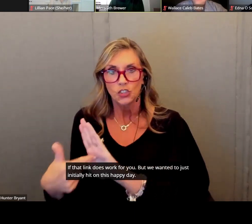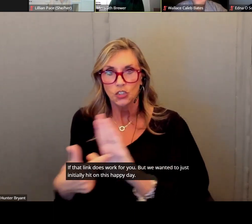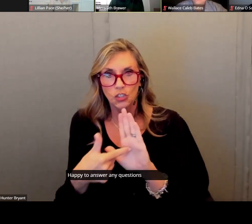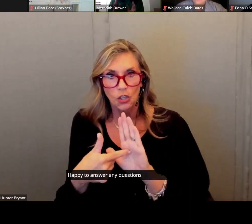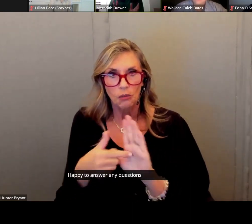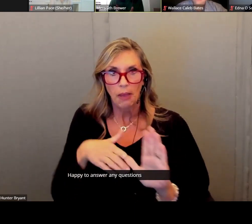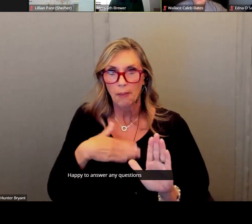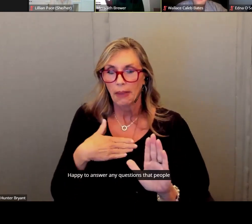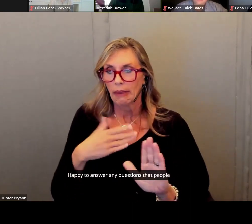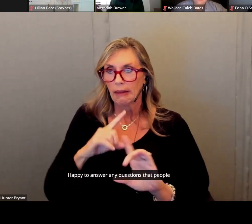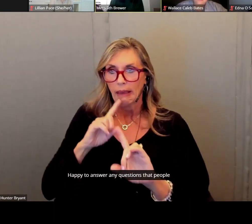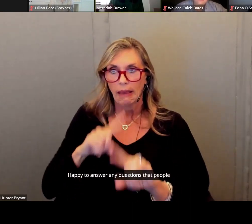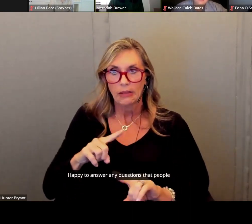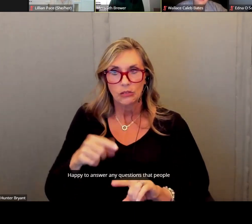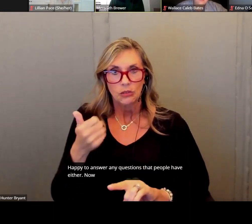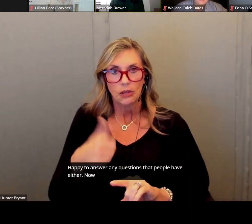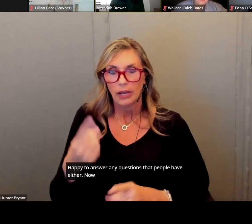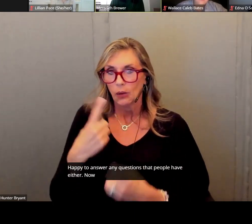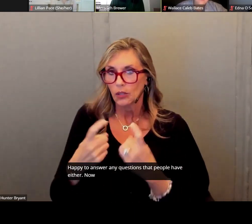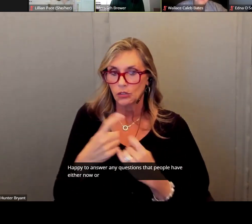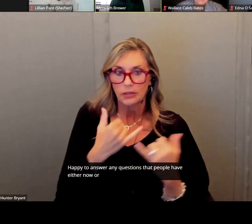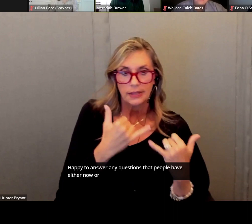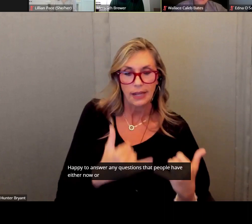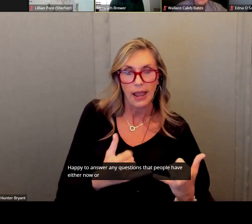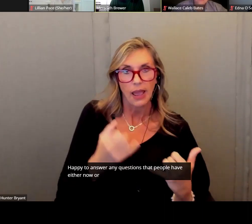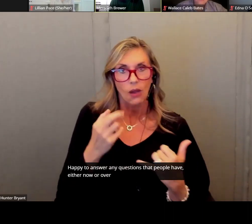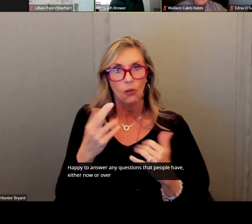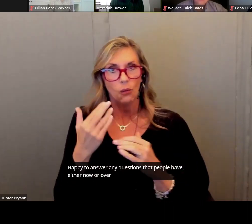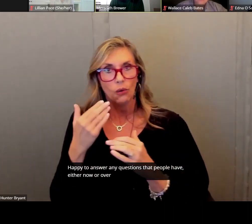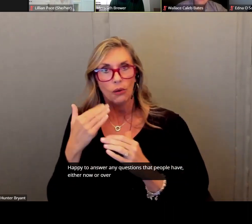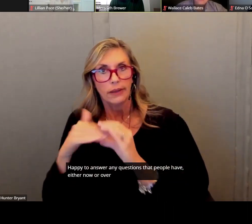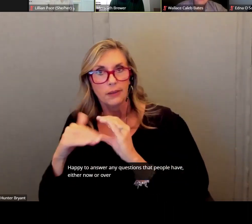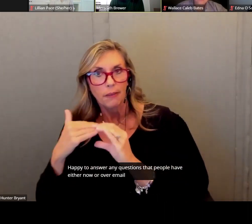people have either now or over email.